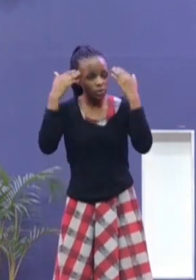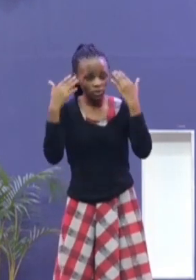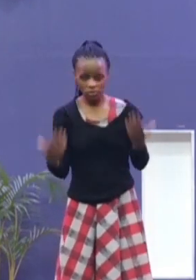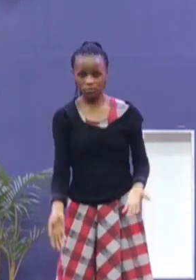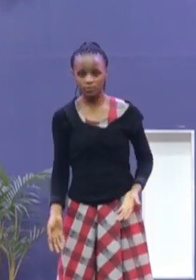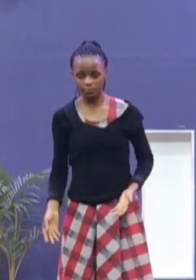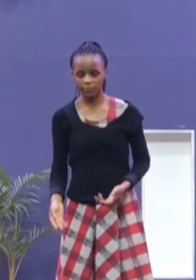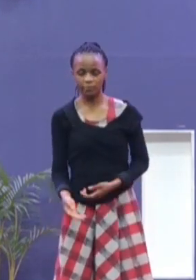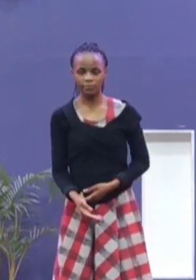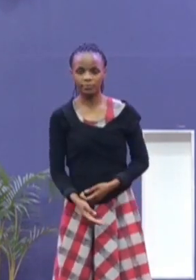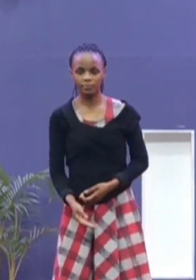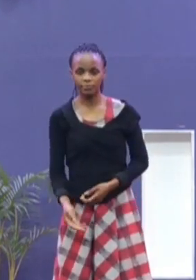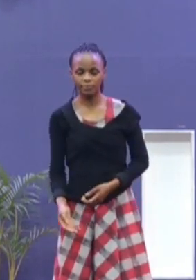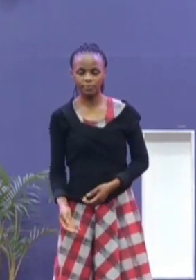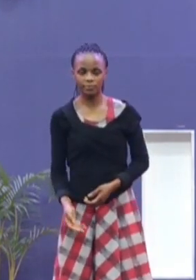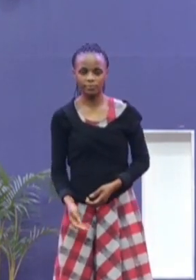kubanga tomanyi.